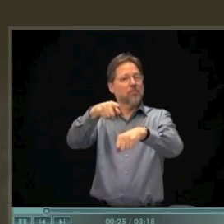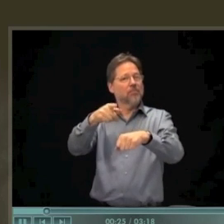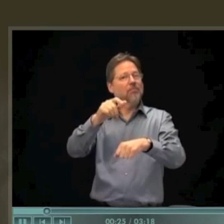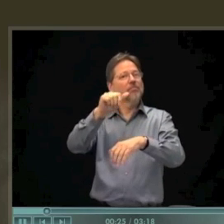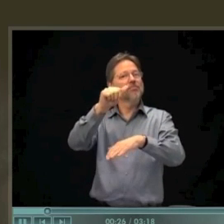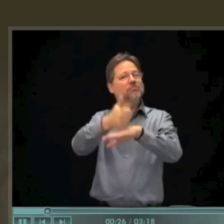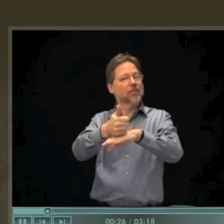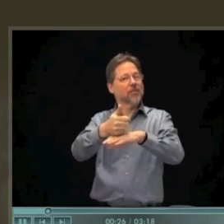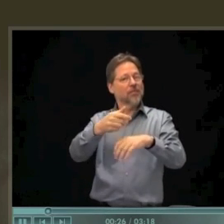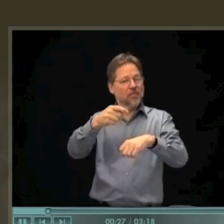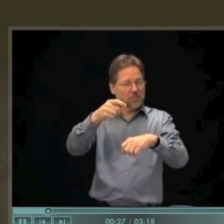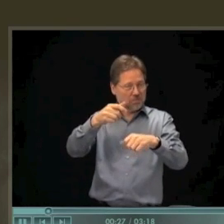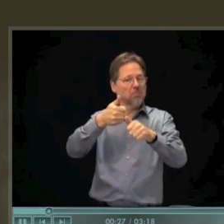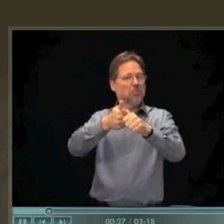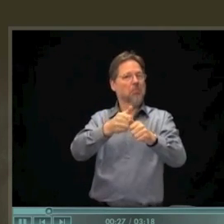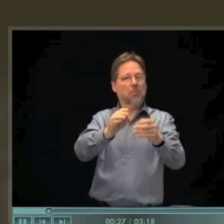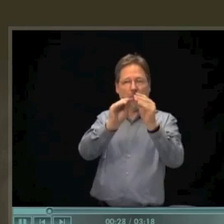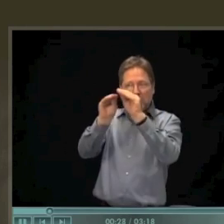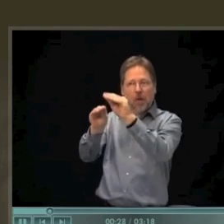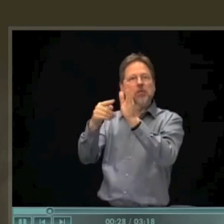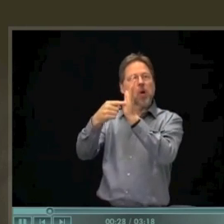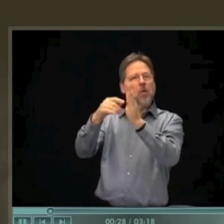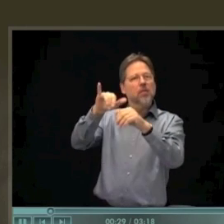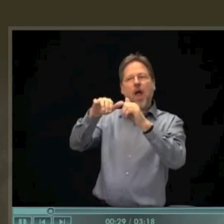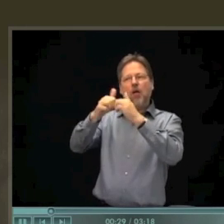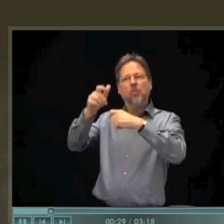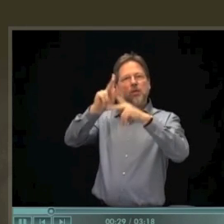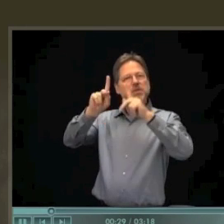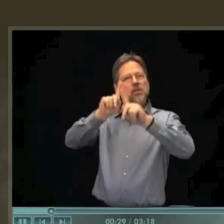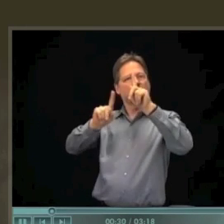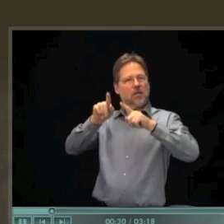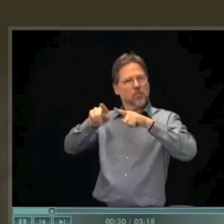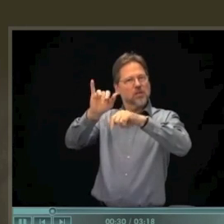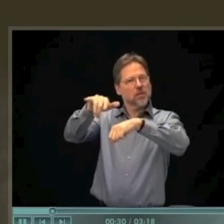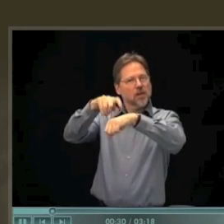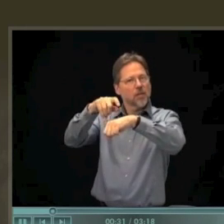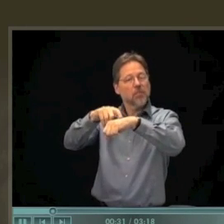Supala and Clark are publishing about this right now.